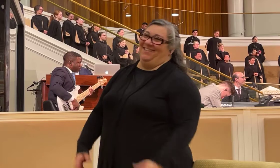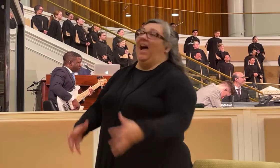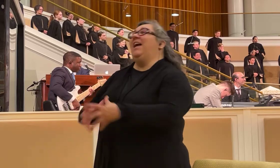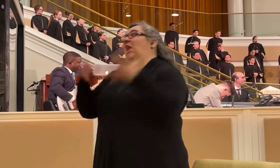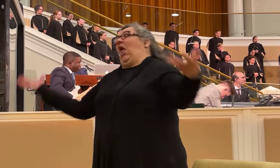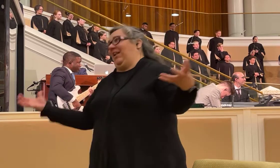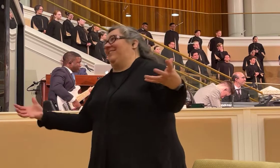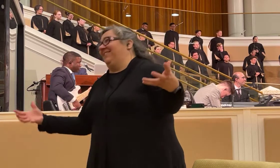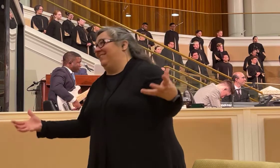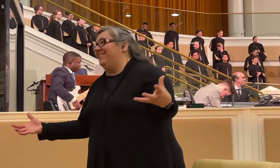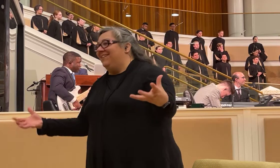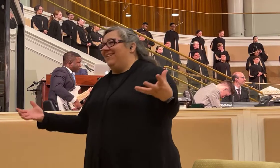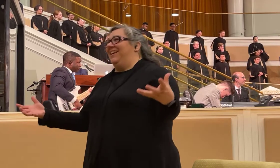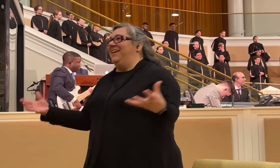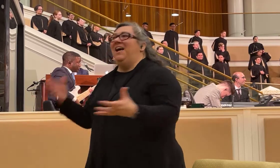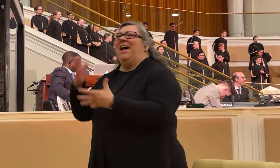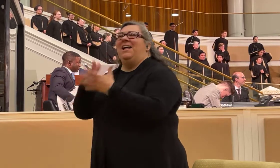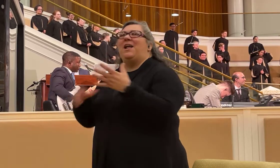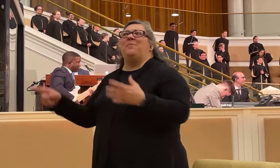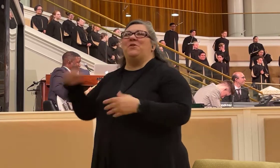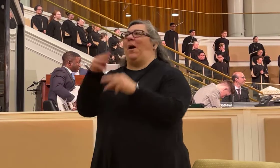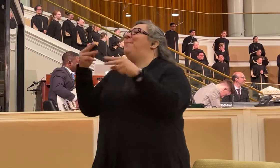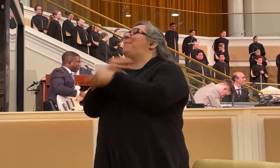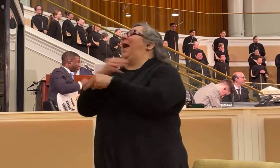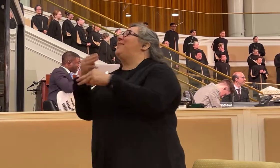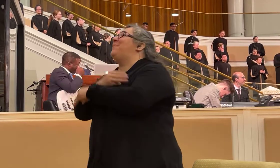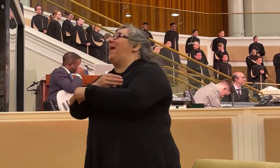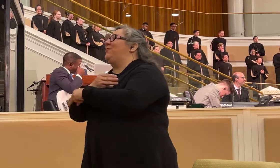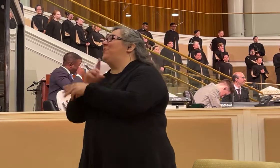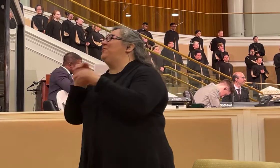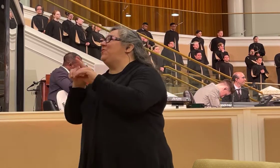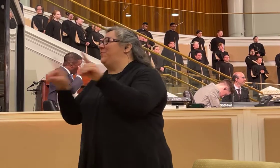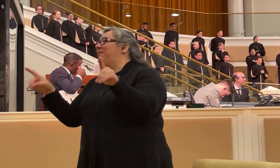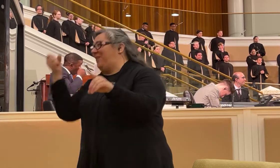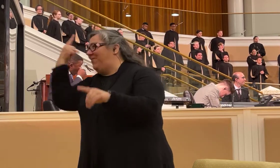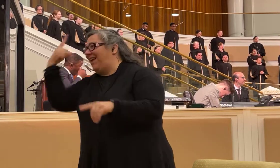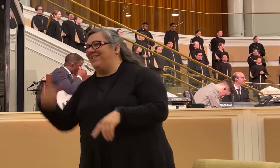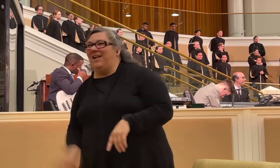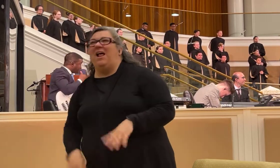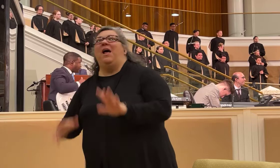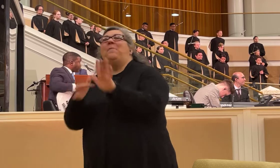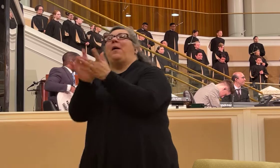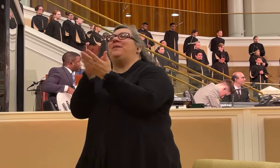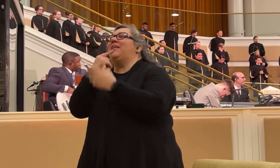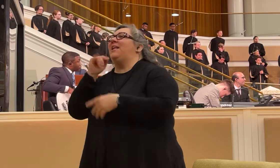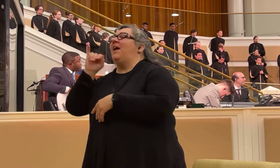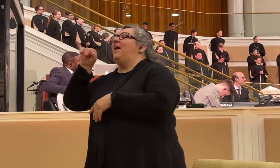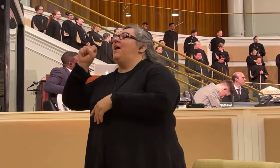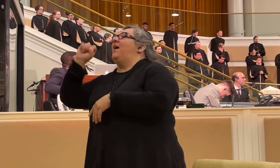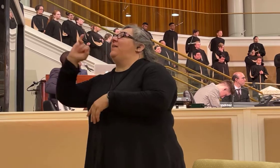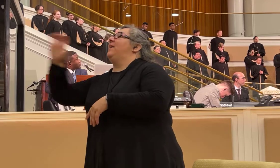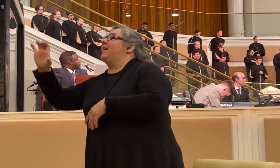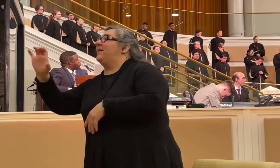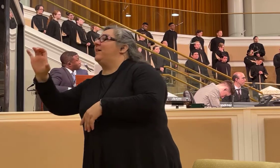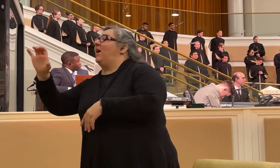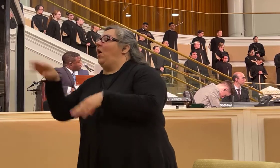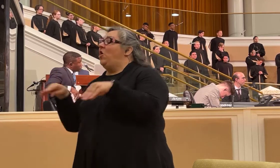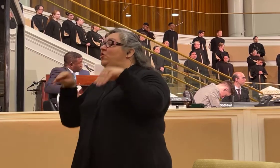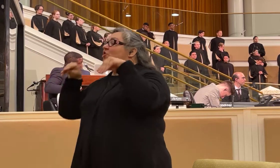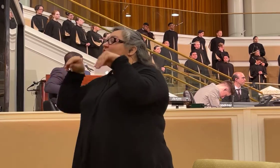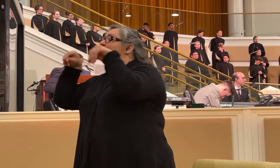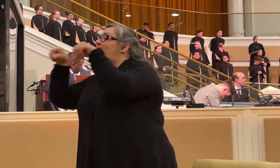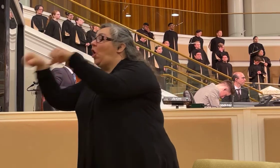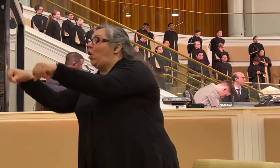It's a whole bunch. Some of you with a mathematical degree. And the Bible says, then Isaac sowed in the